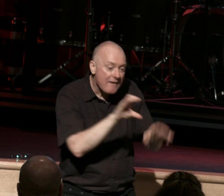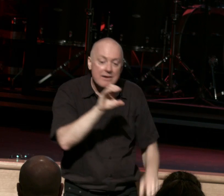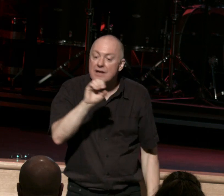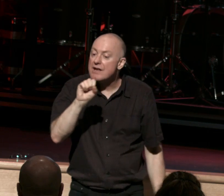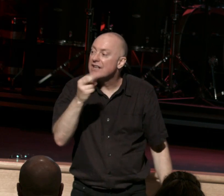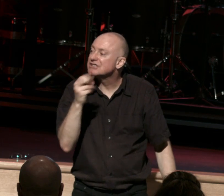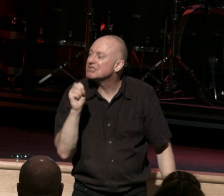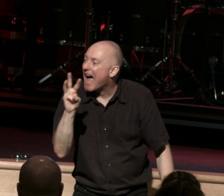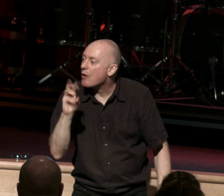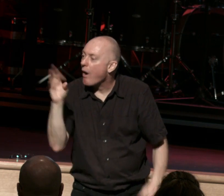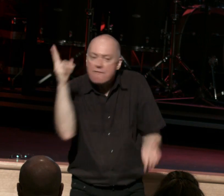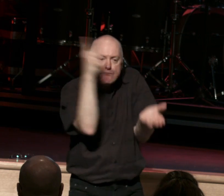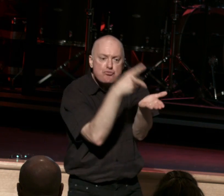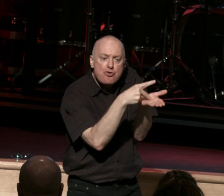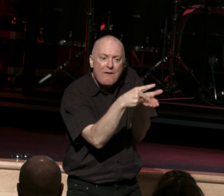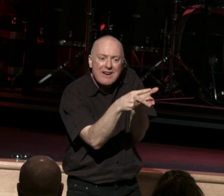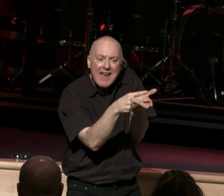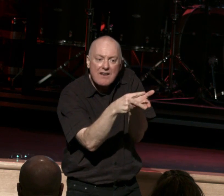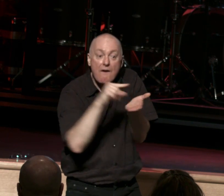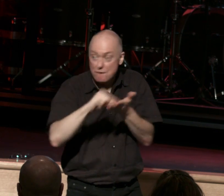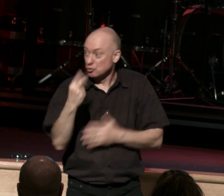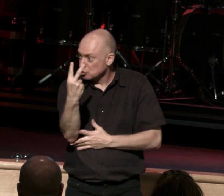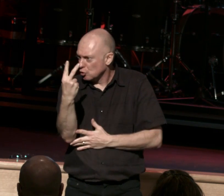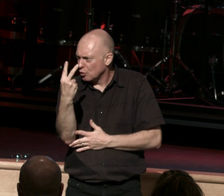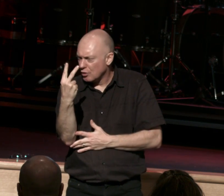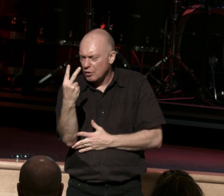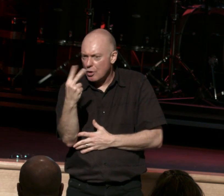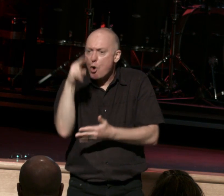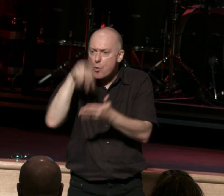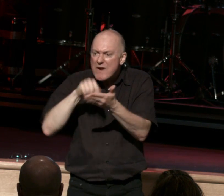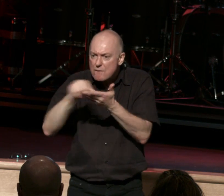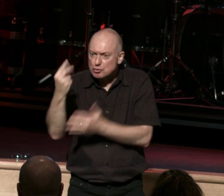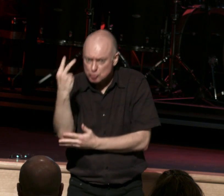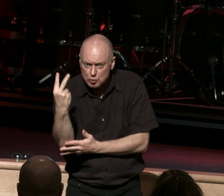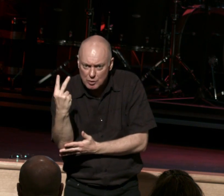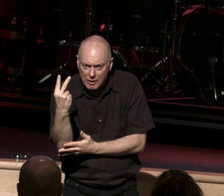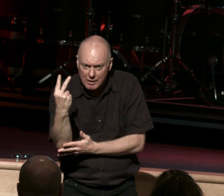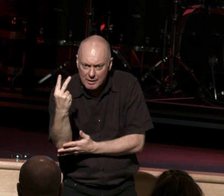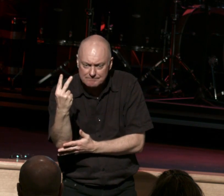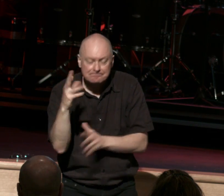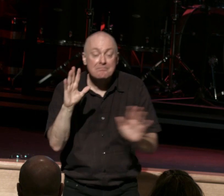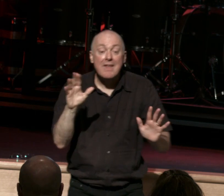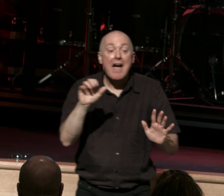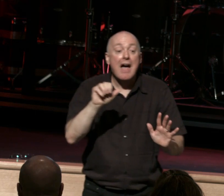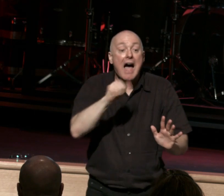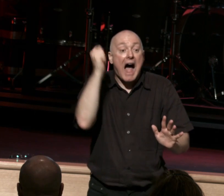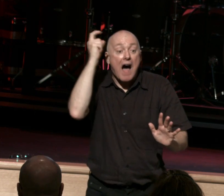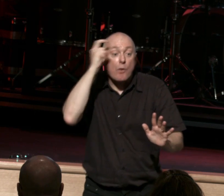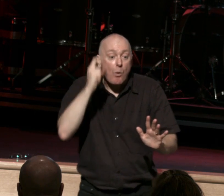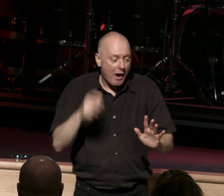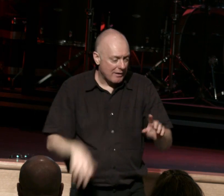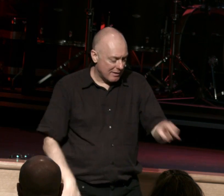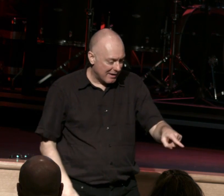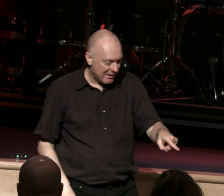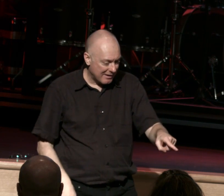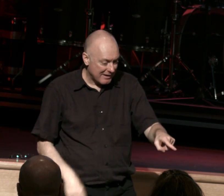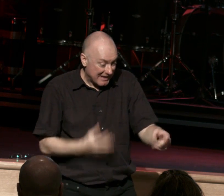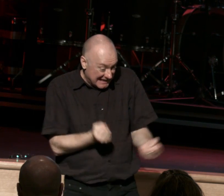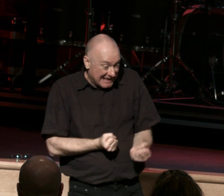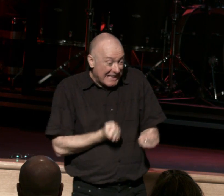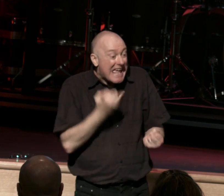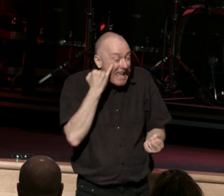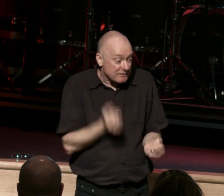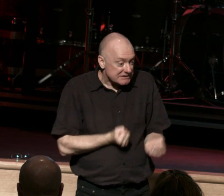covenant is a shadow of purification. This is verse 2. Look at verse 2. It says this, "Otherwise, would they have not,